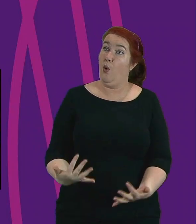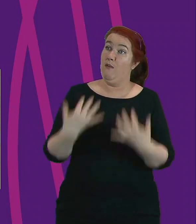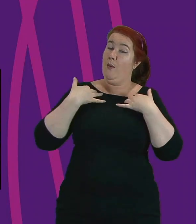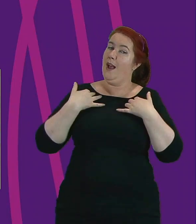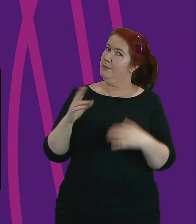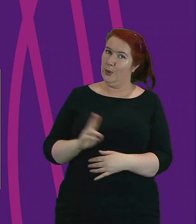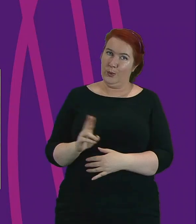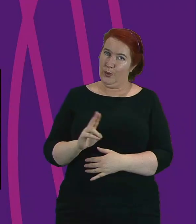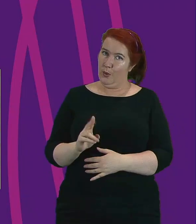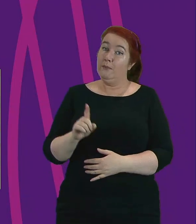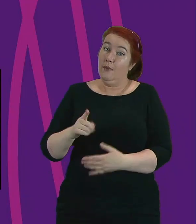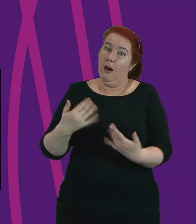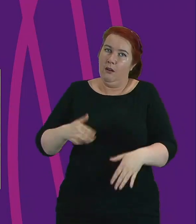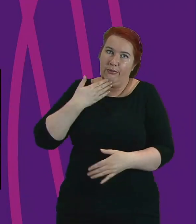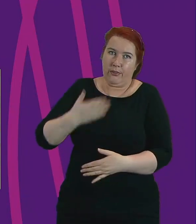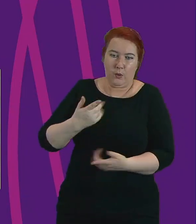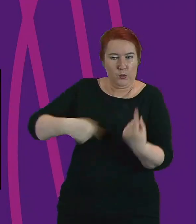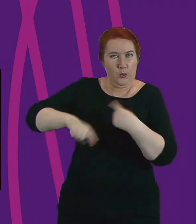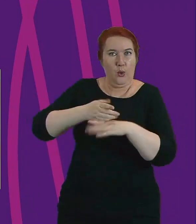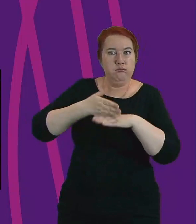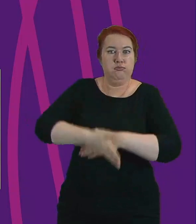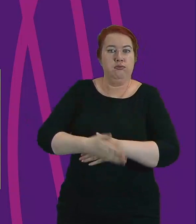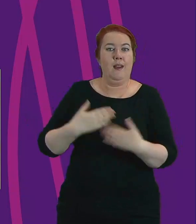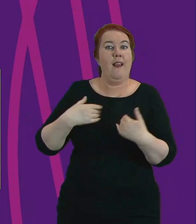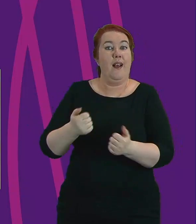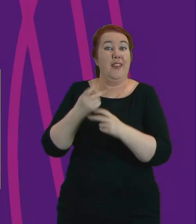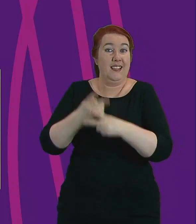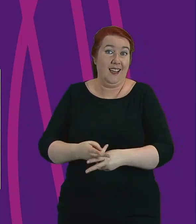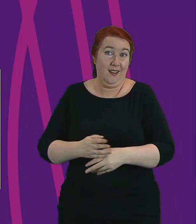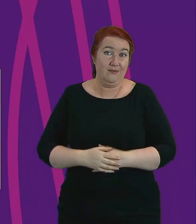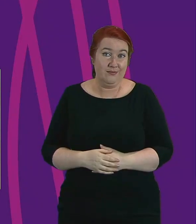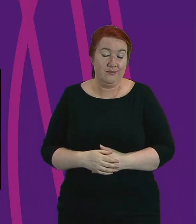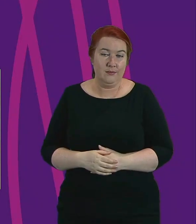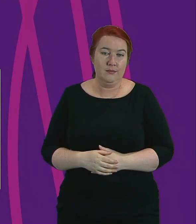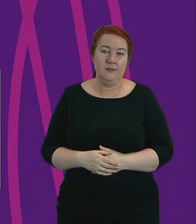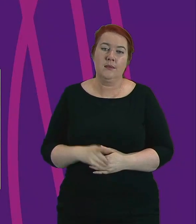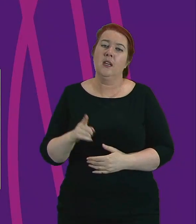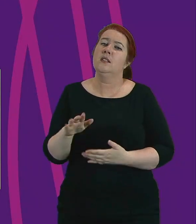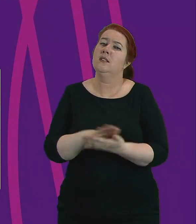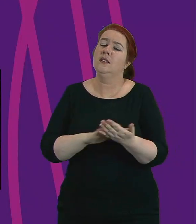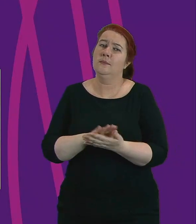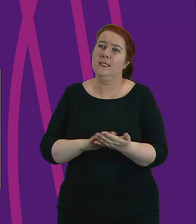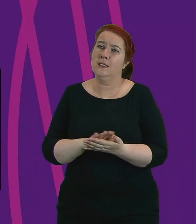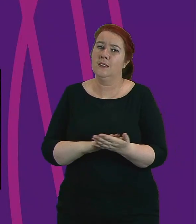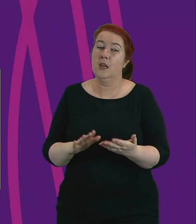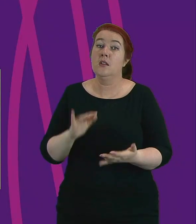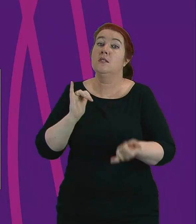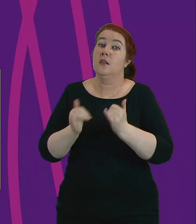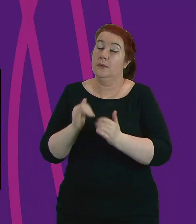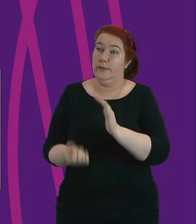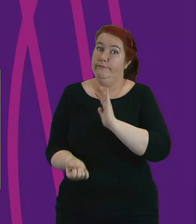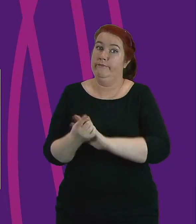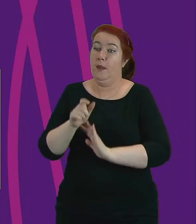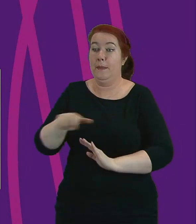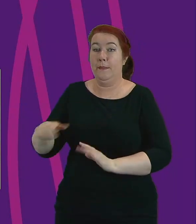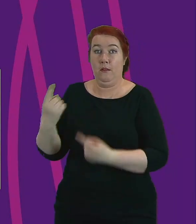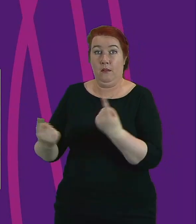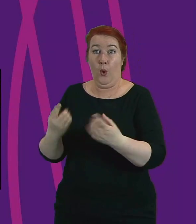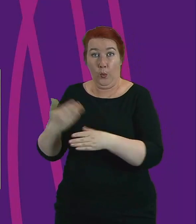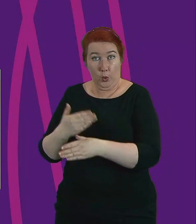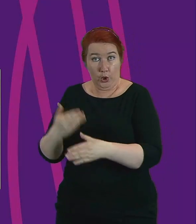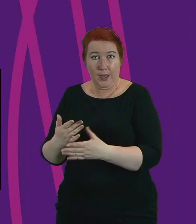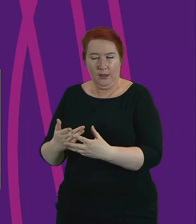efforts of all working in health and care. But this doesn't mean that it hasn't been overwhelming at times for those working in health